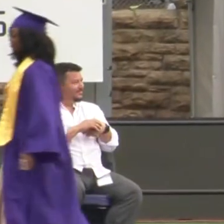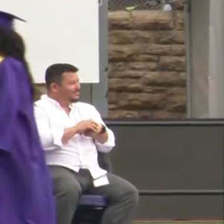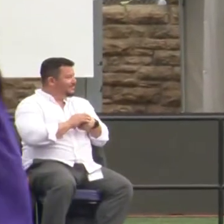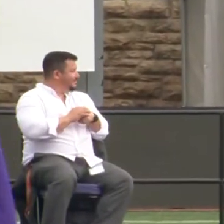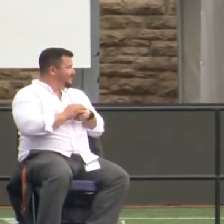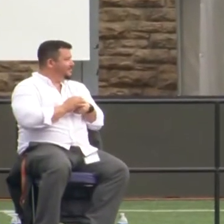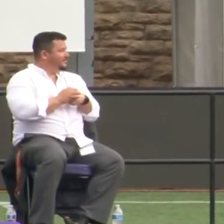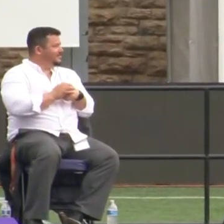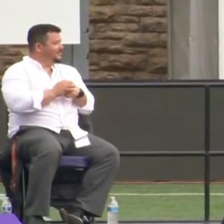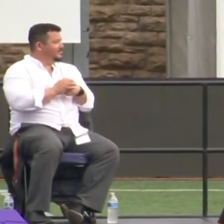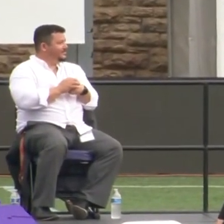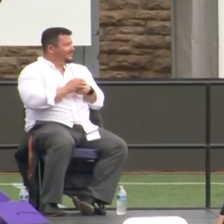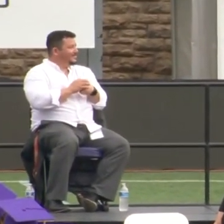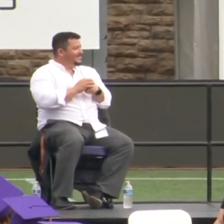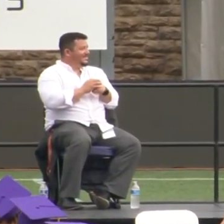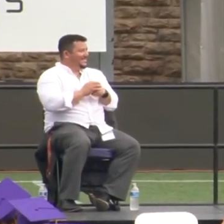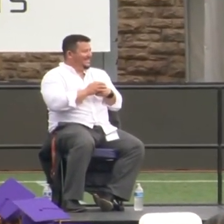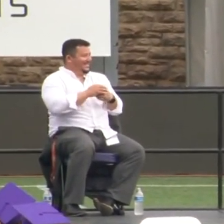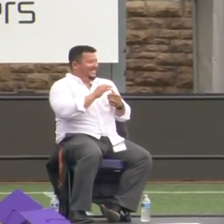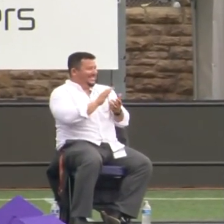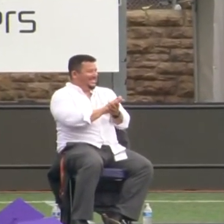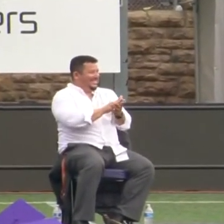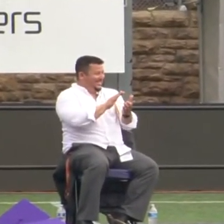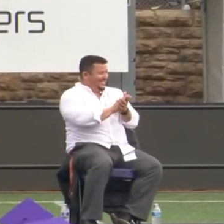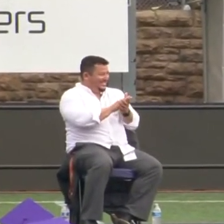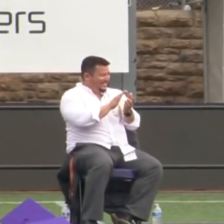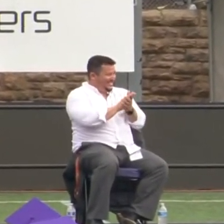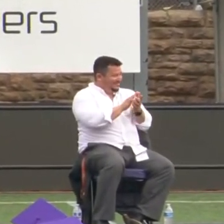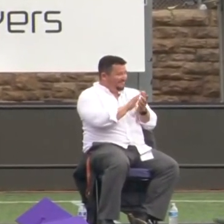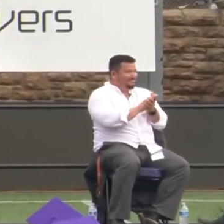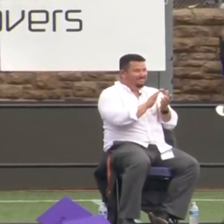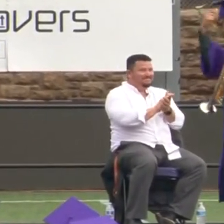Fernando Ponce Romero.